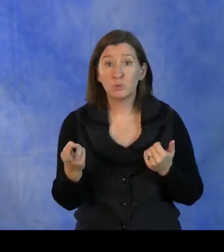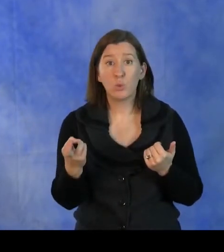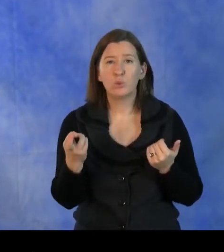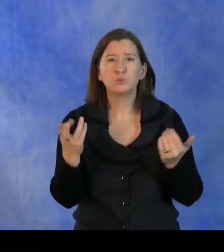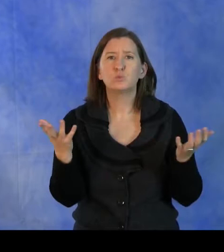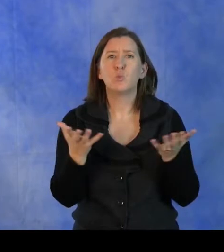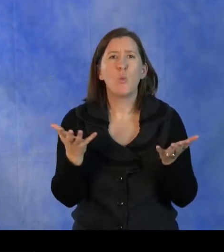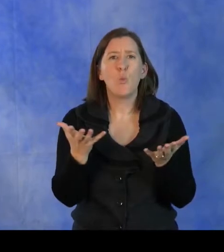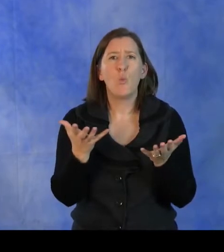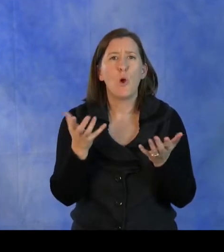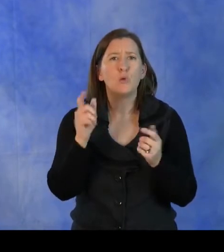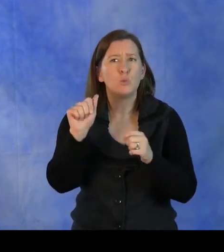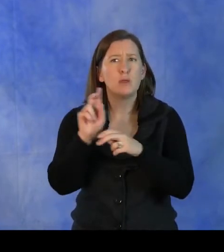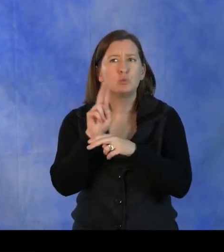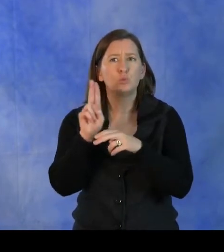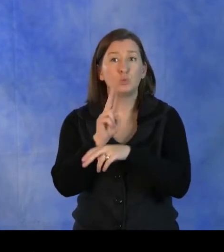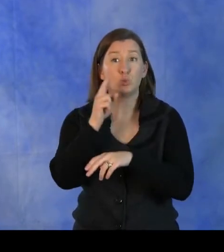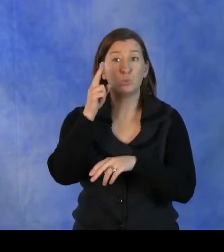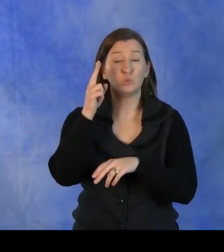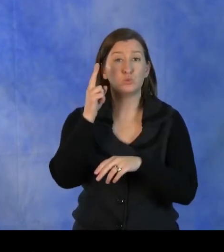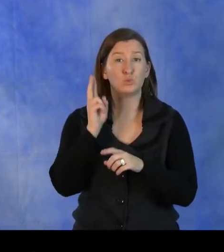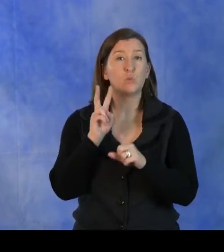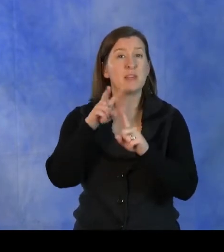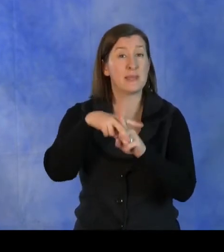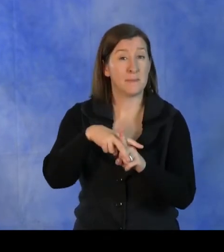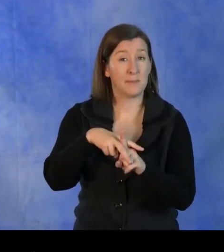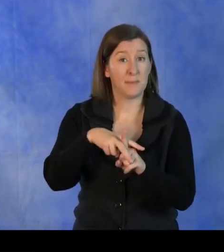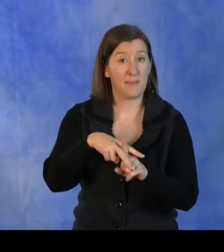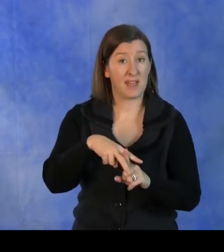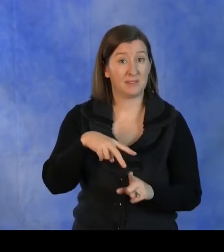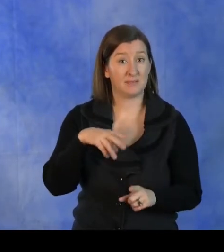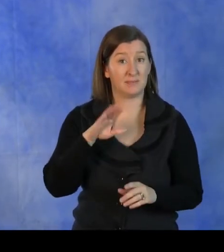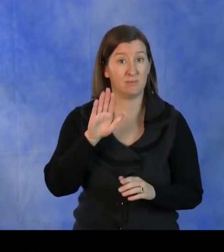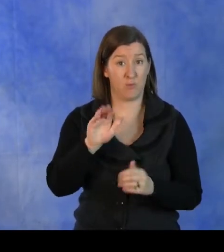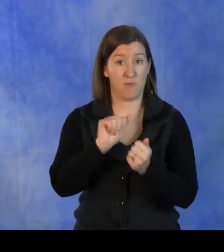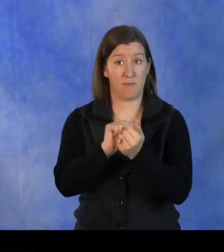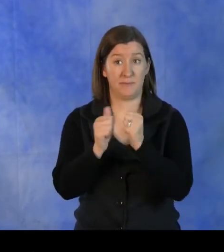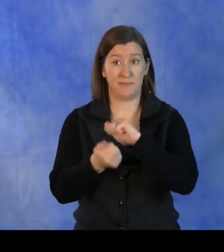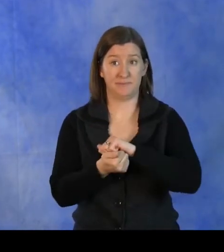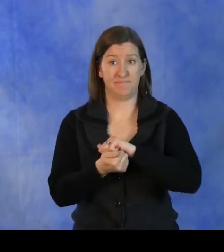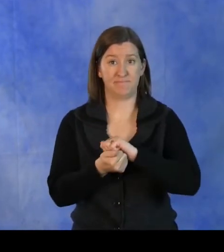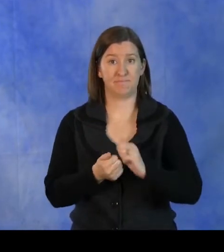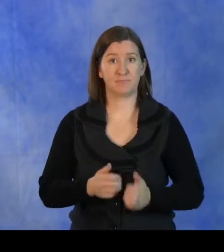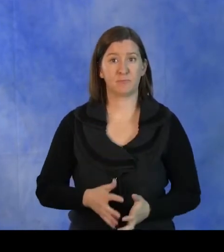Does your school have resources, or can you use